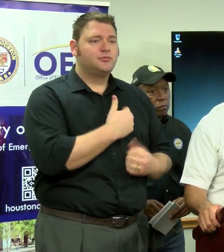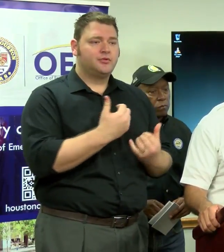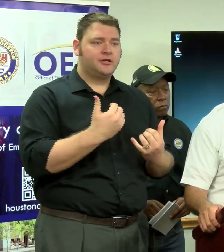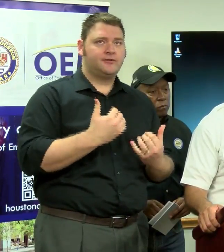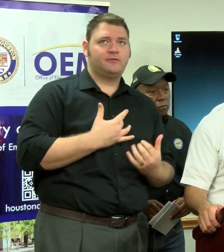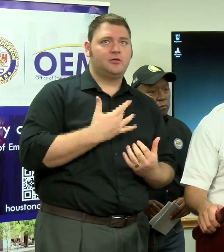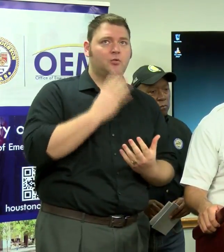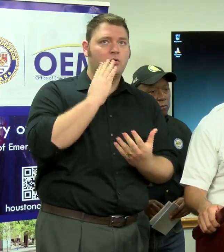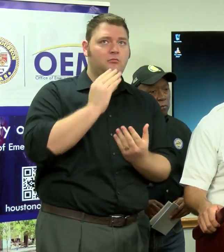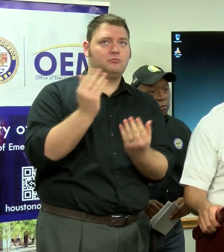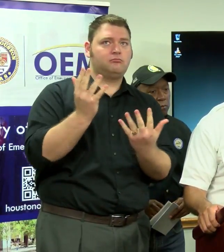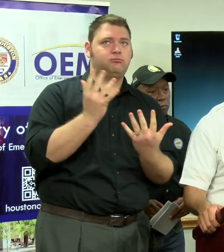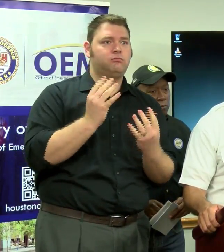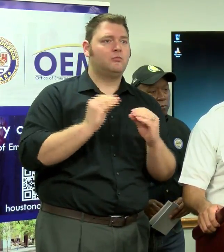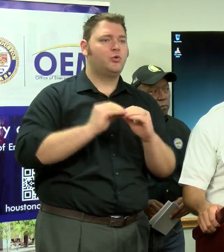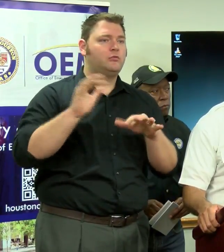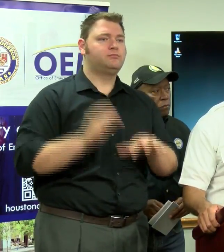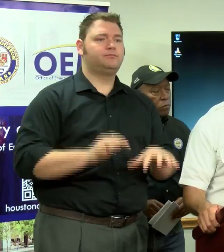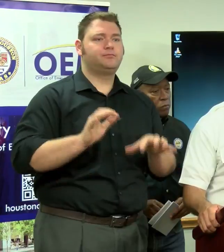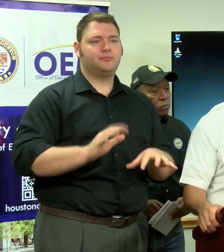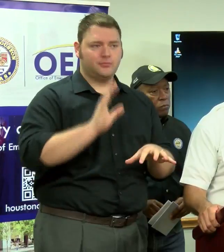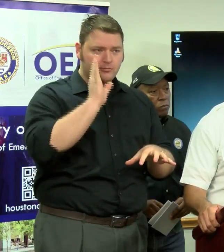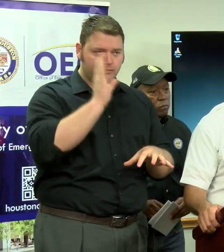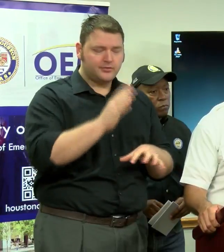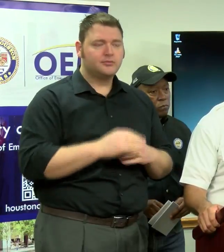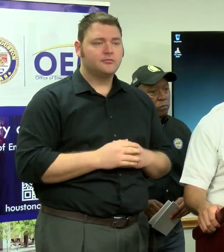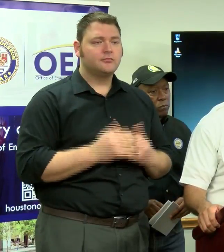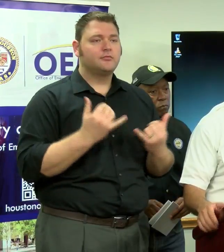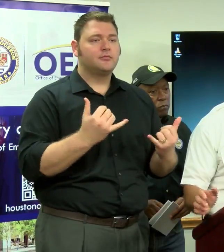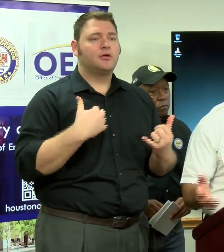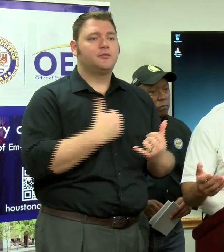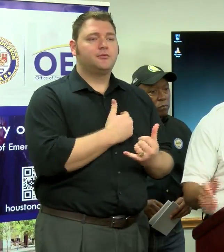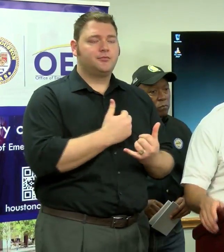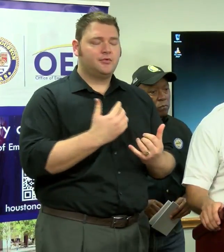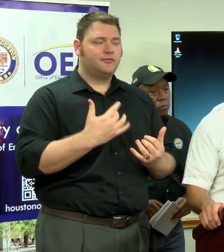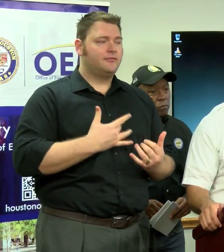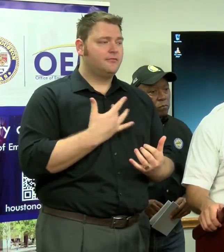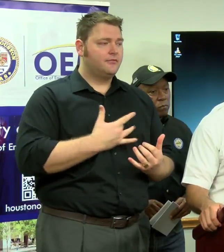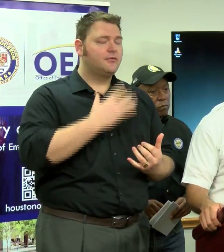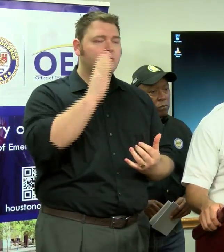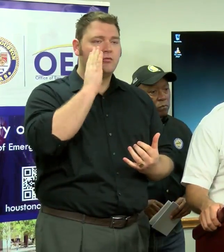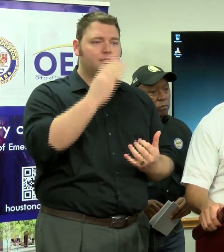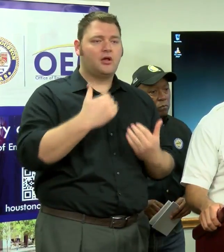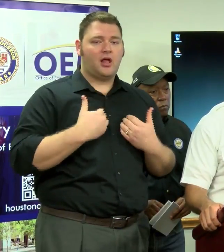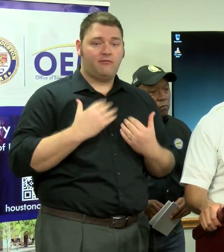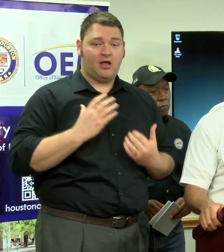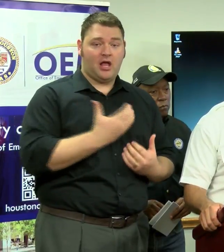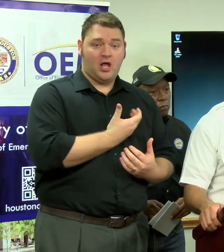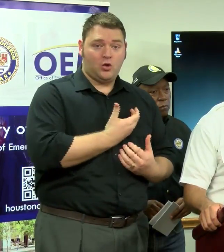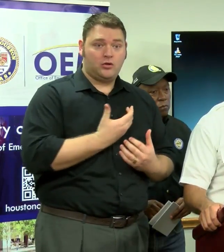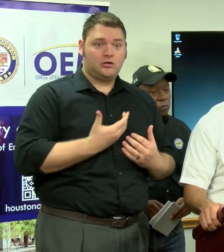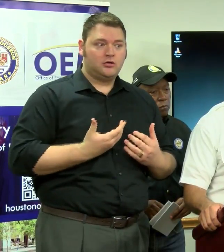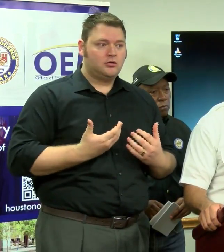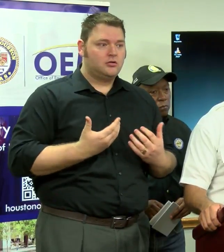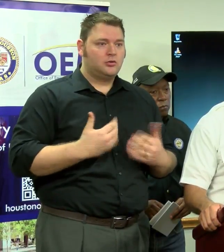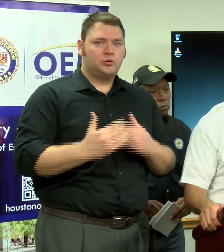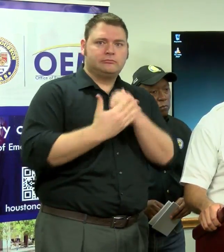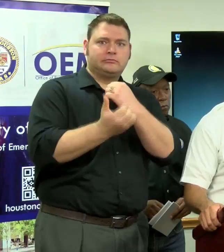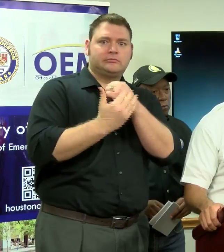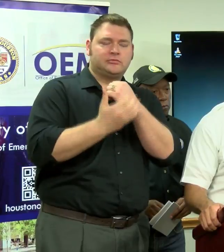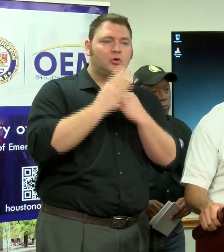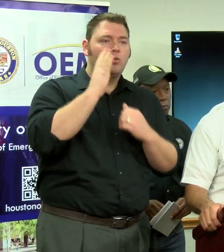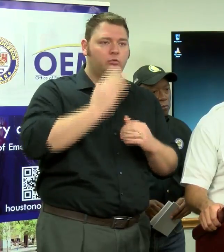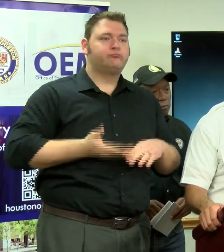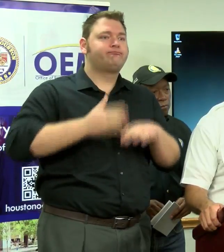rain. We're expecting to really the demand for our services is going to increase. We still